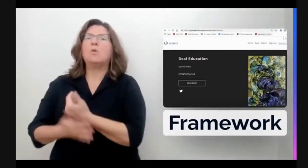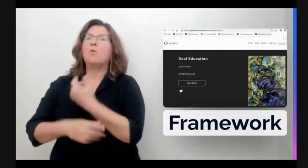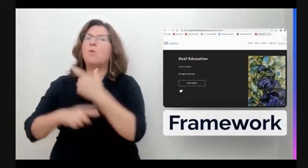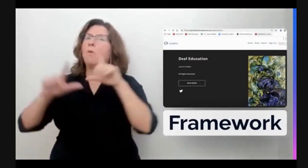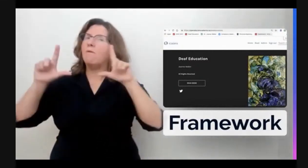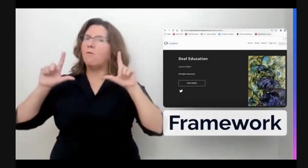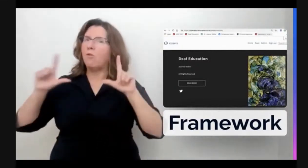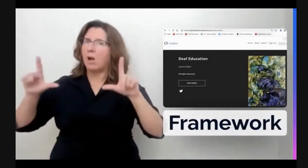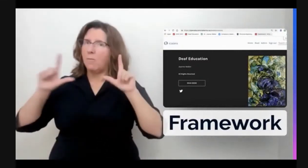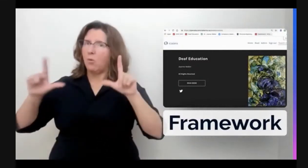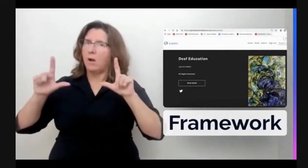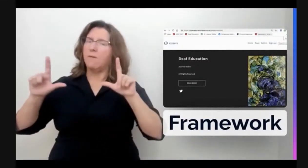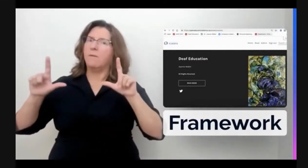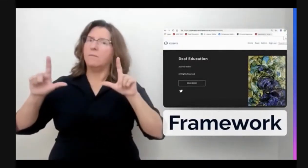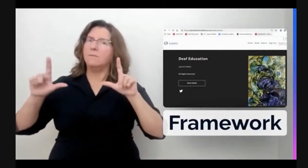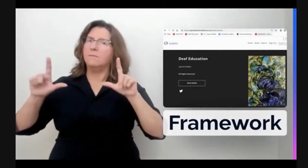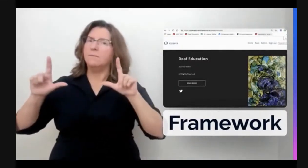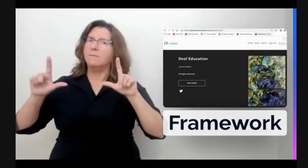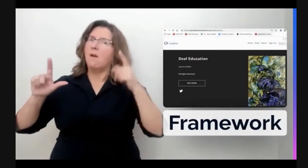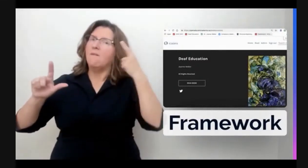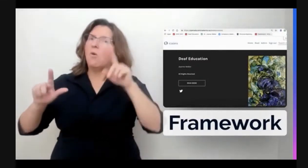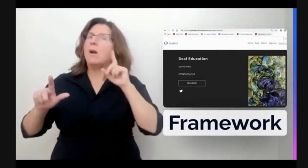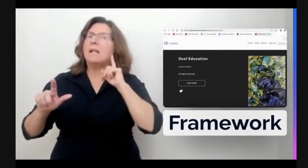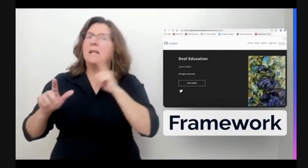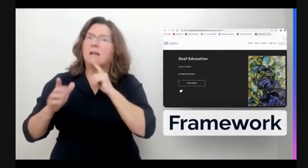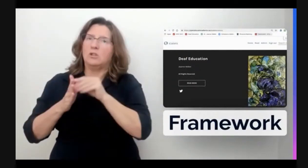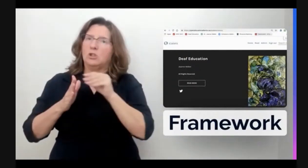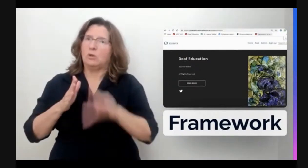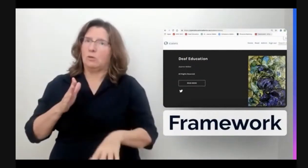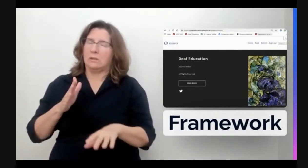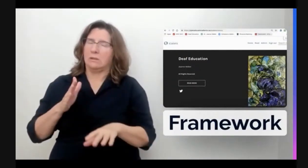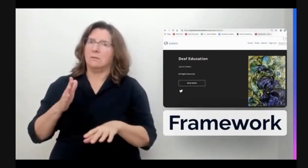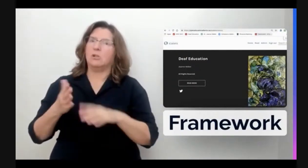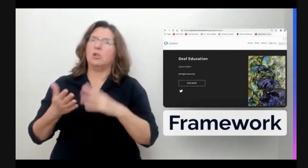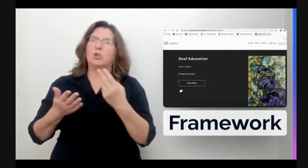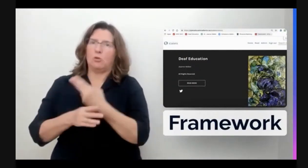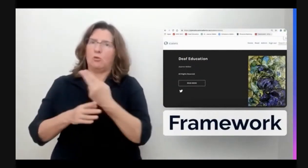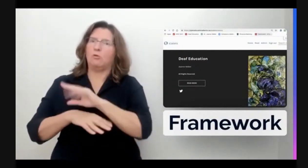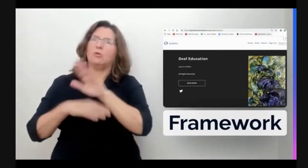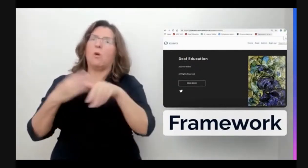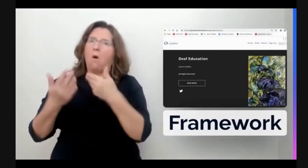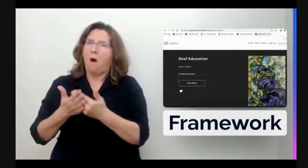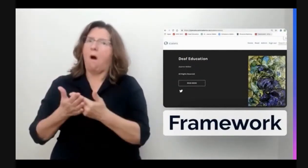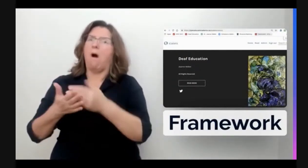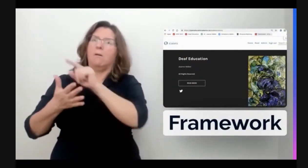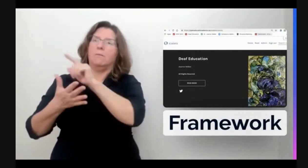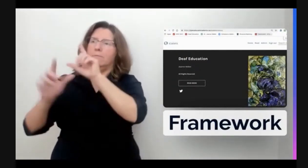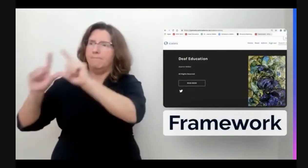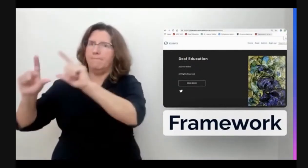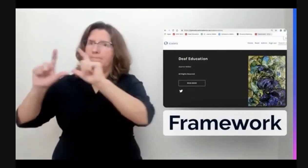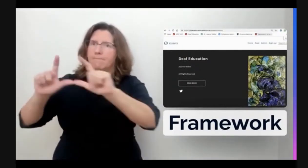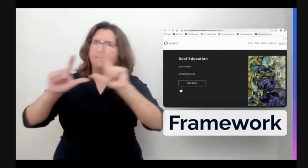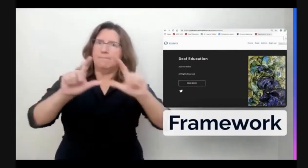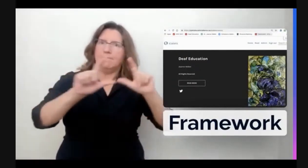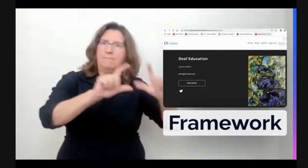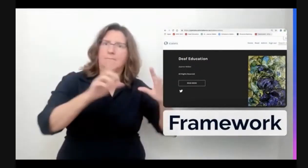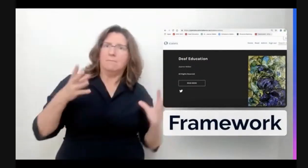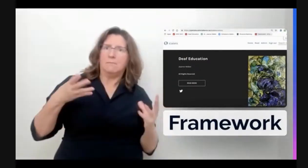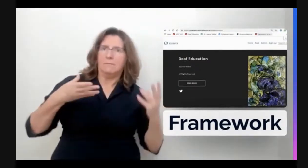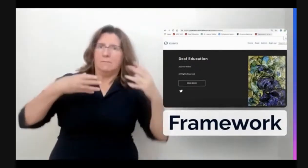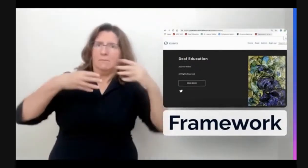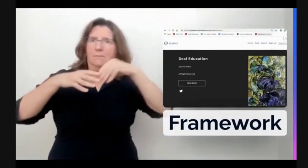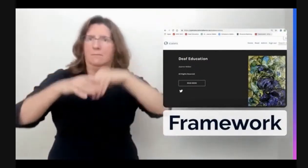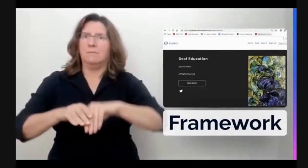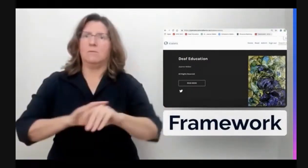We need to define a new framework for the design of teaching materials for deaf learners that